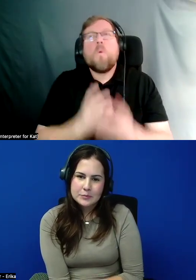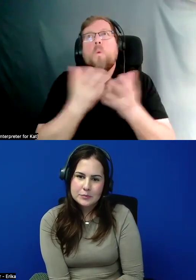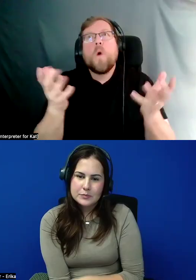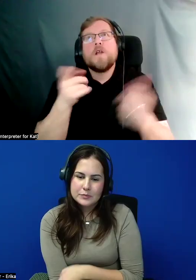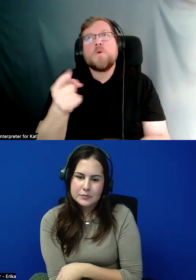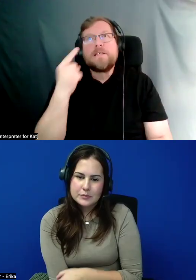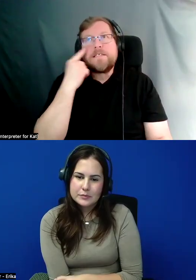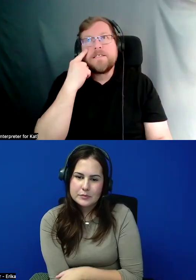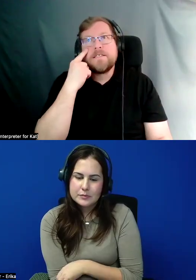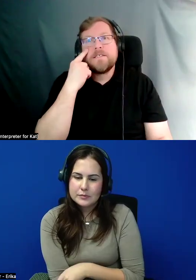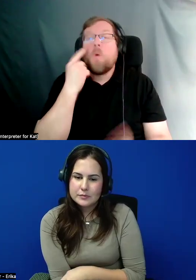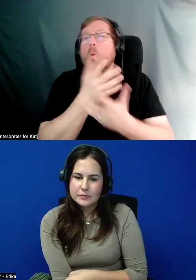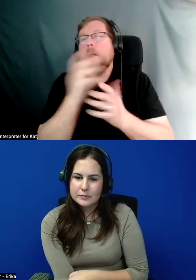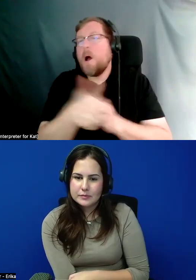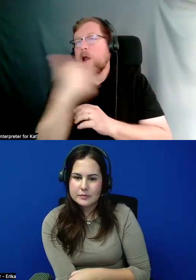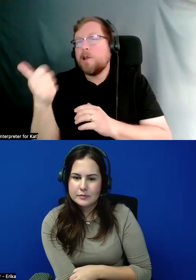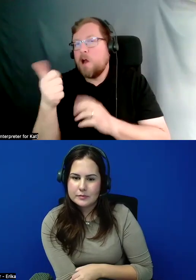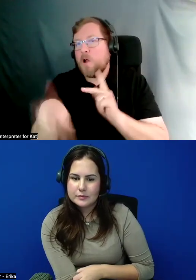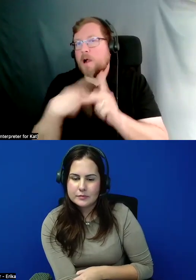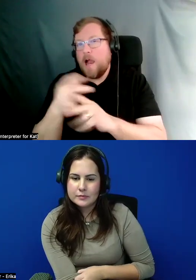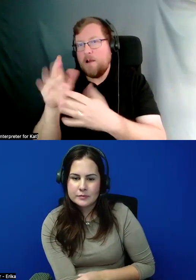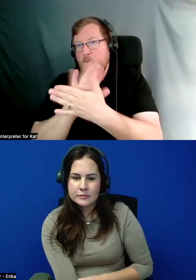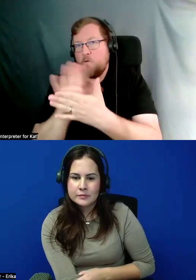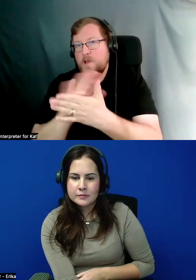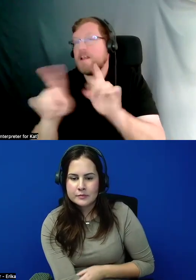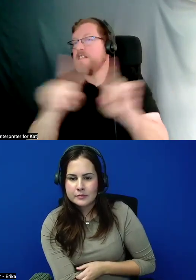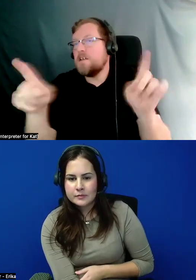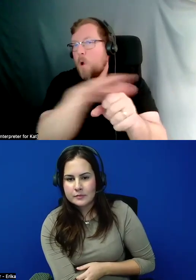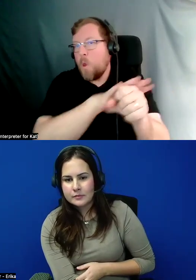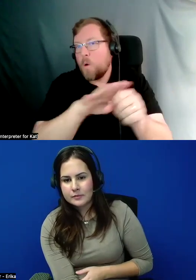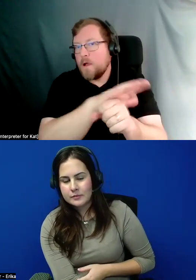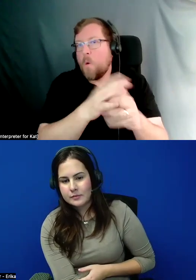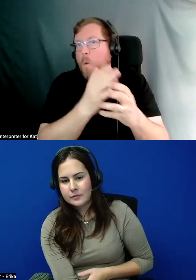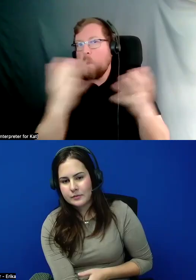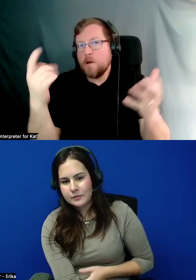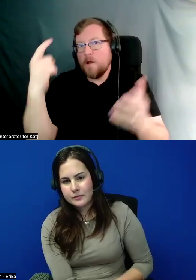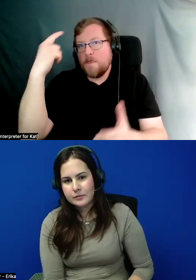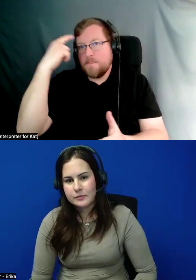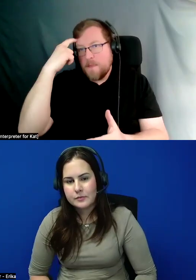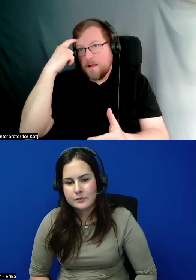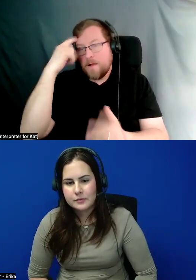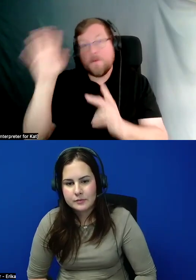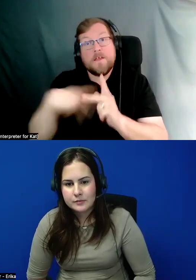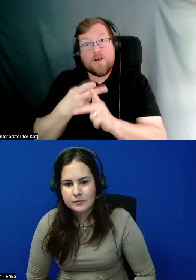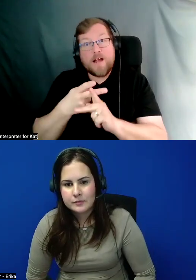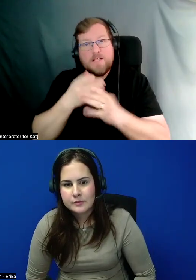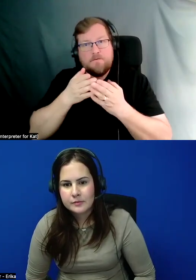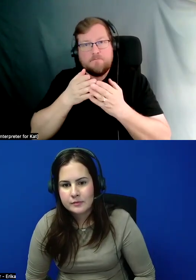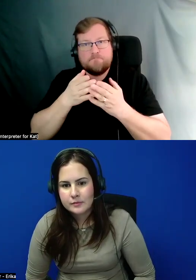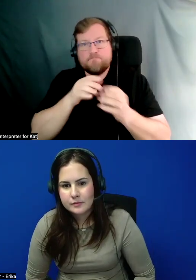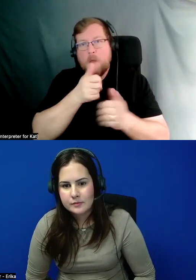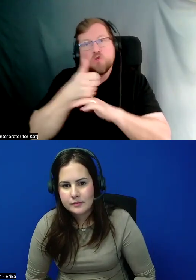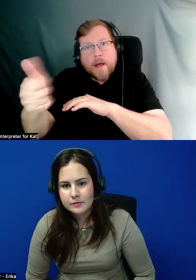what do you see in another movie in Bangladesh at a different location? What kind of like mode of transportation you would like